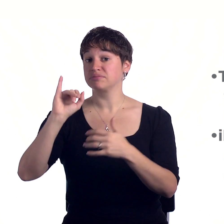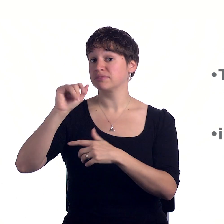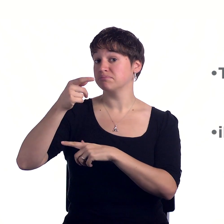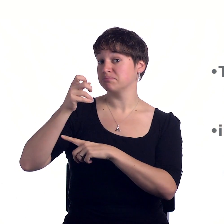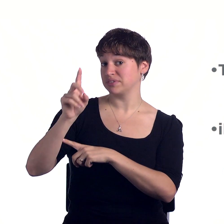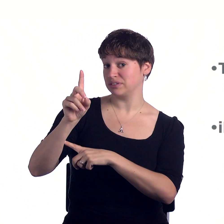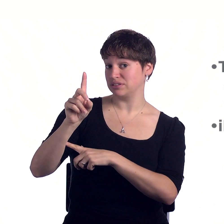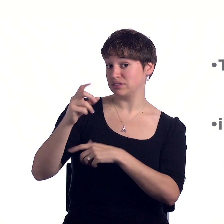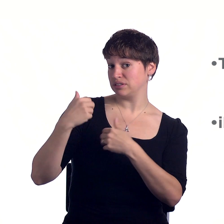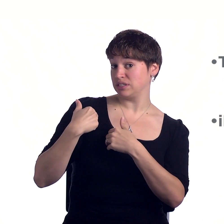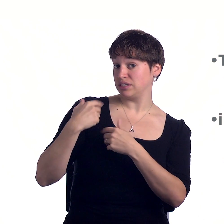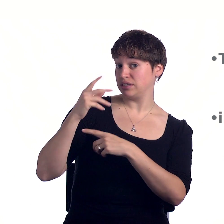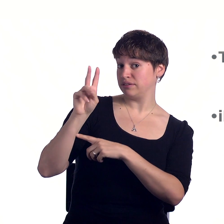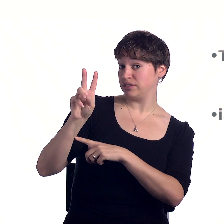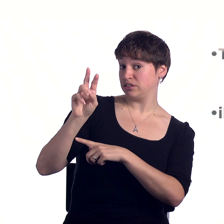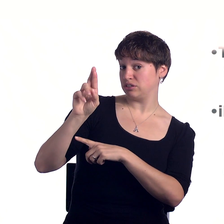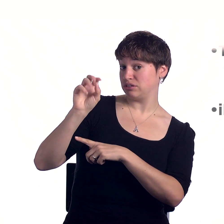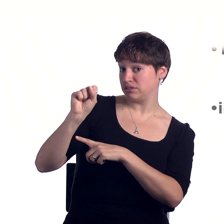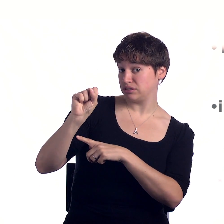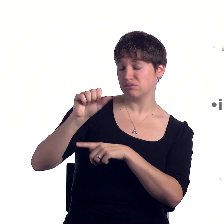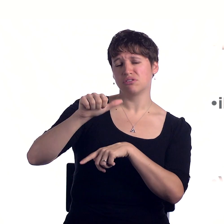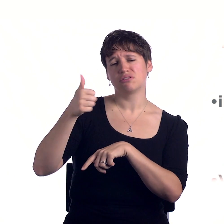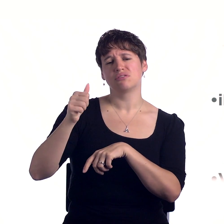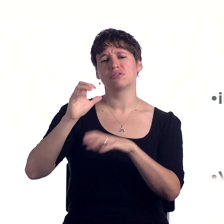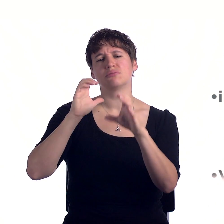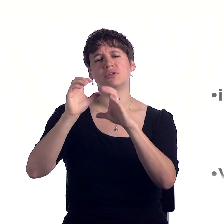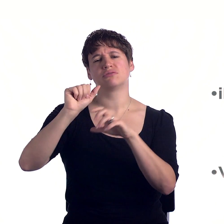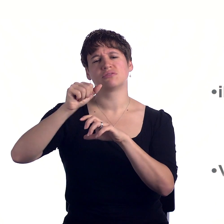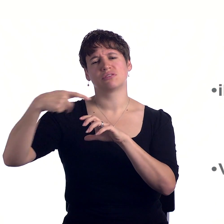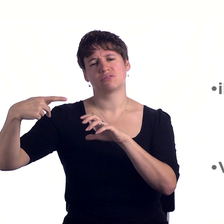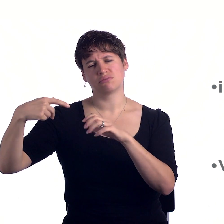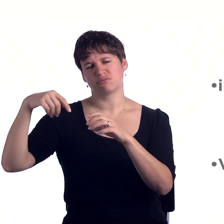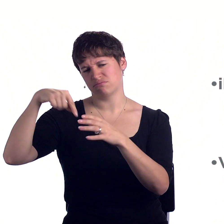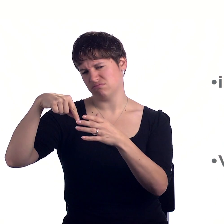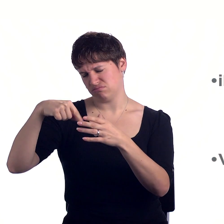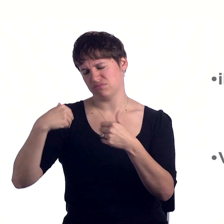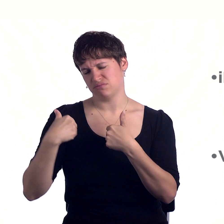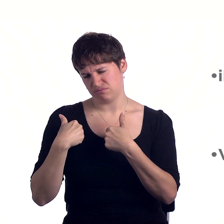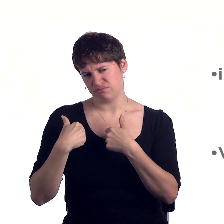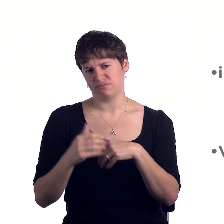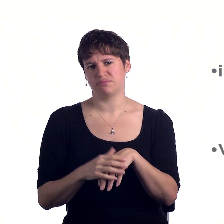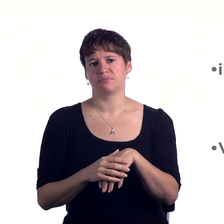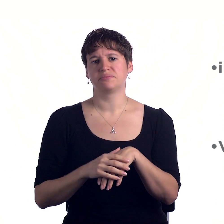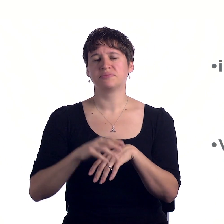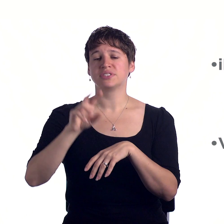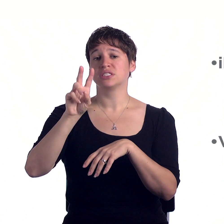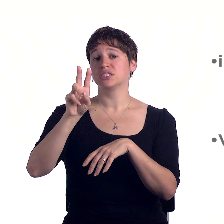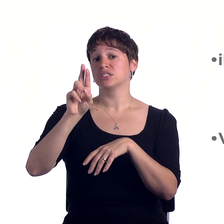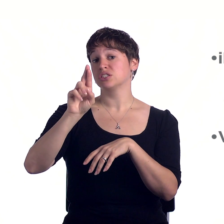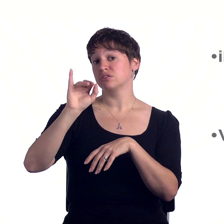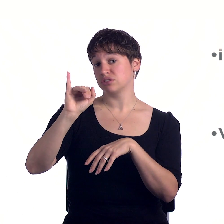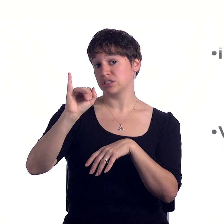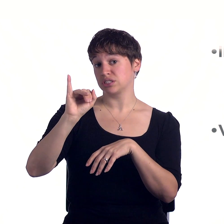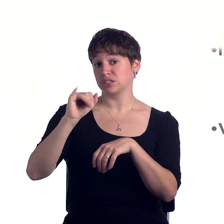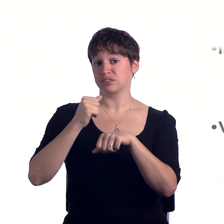iPad with video relay service, VRS, and other communication apps, video relay interpreting